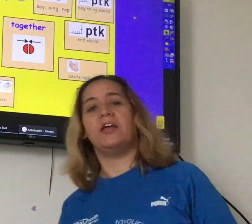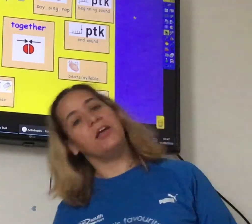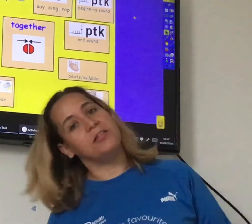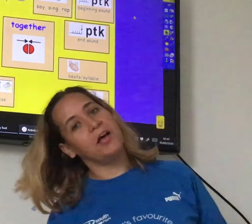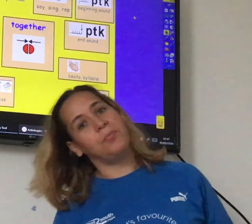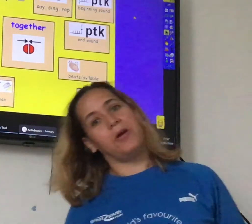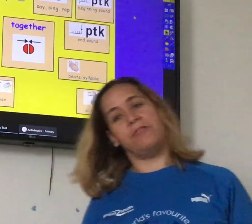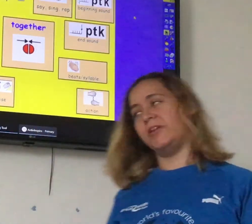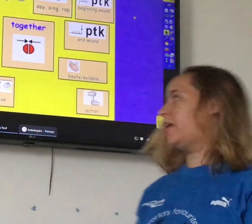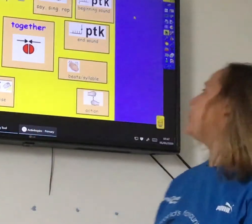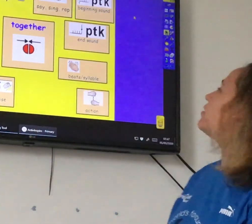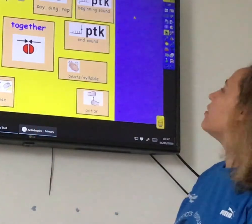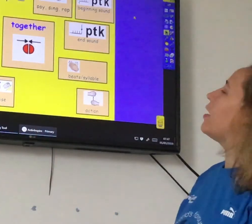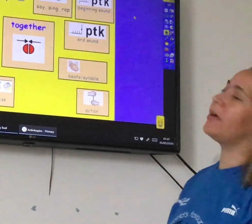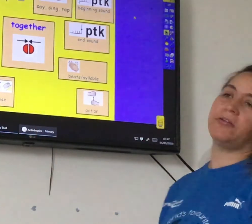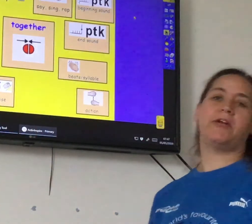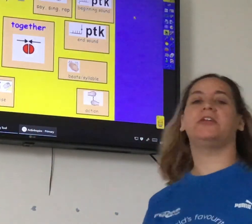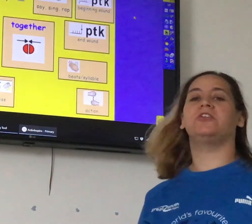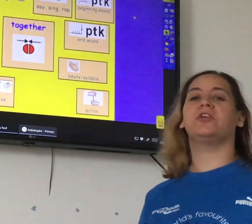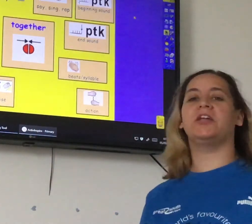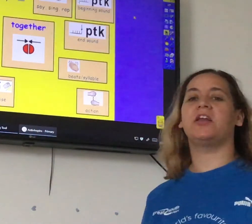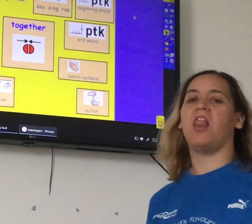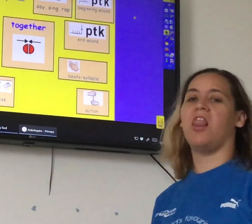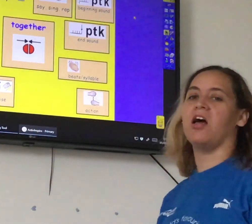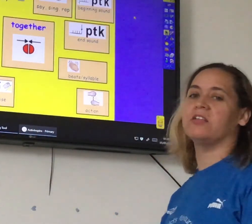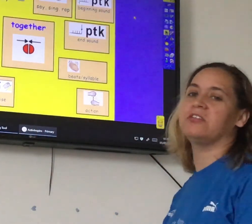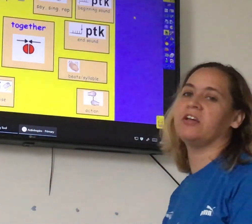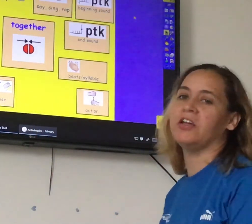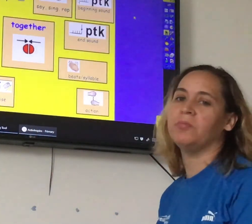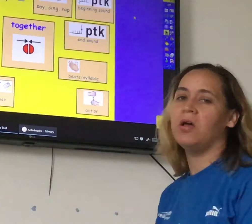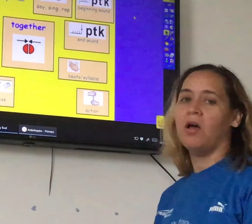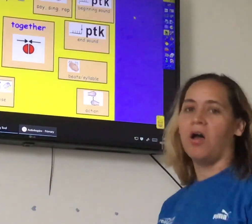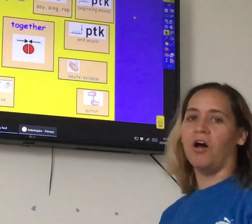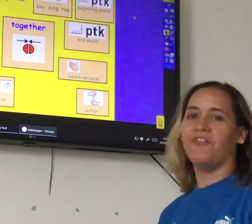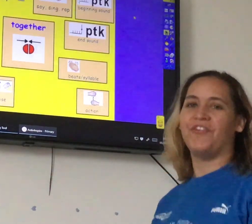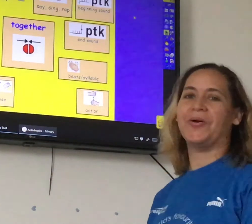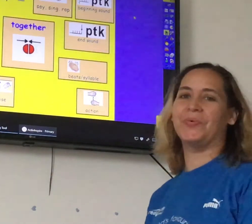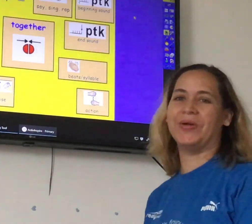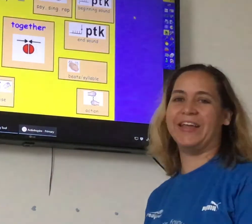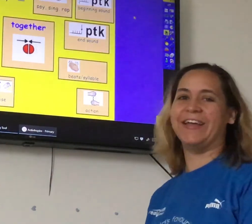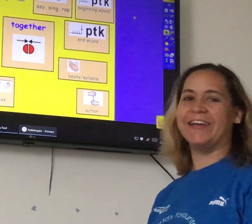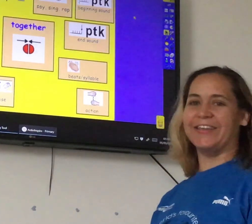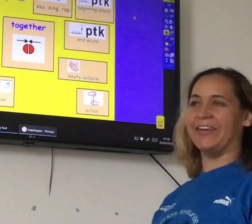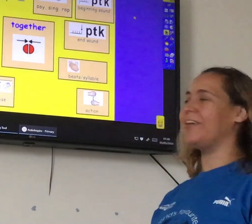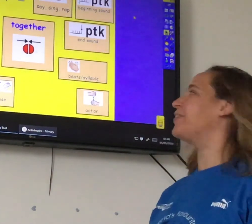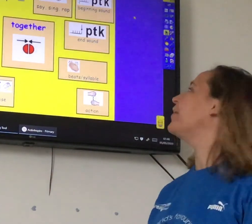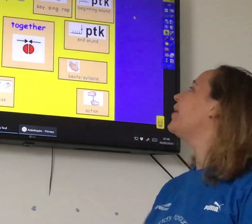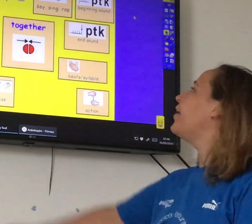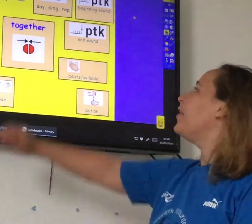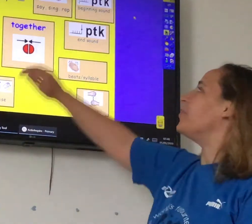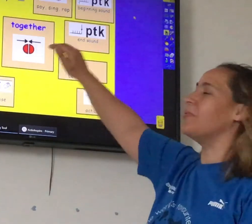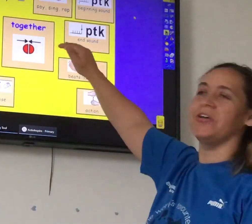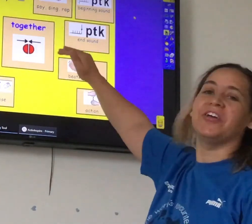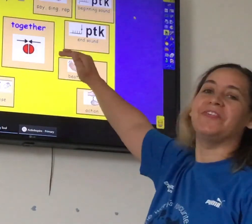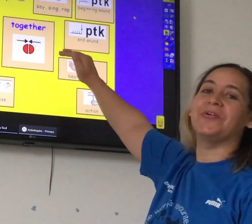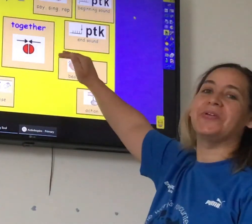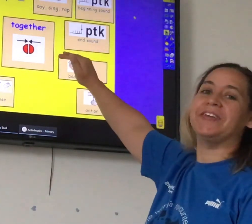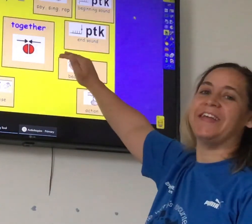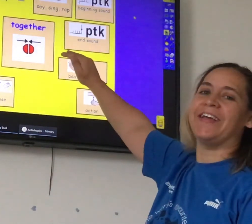is our word of the day song. Are you ready to join in? Last time. Off we go. The word for today